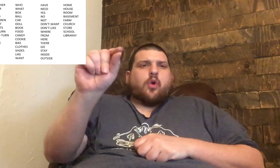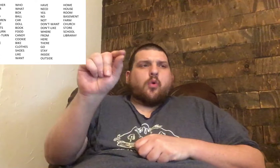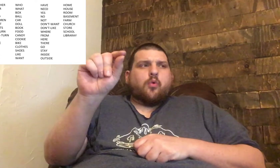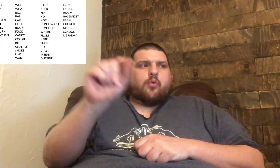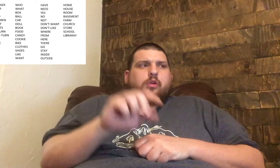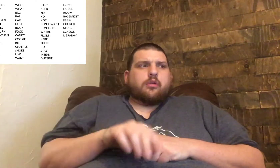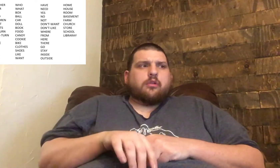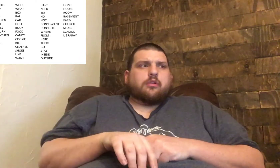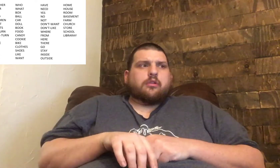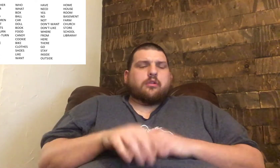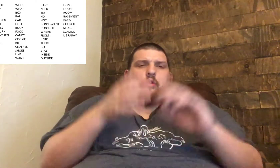go,